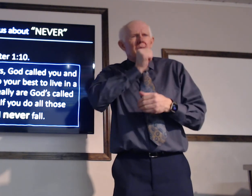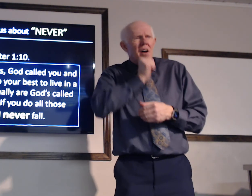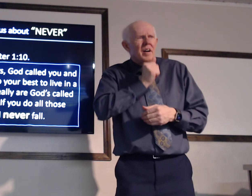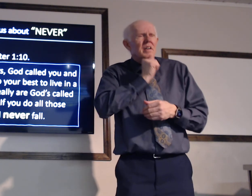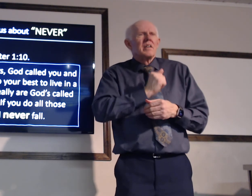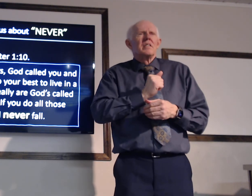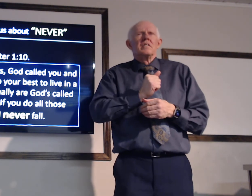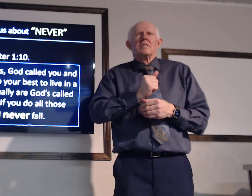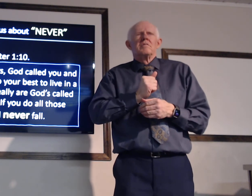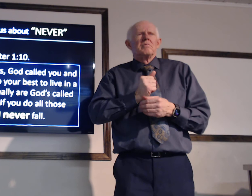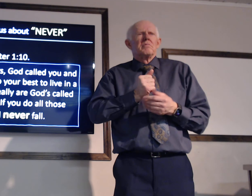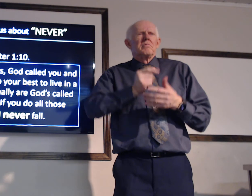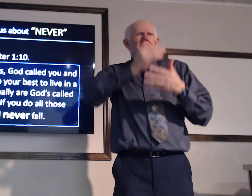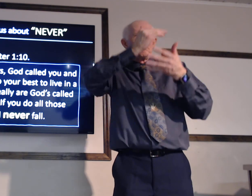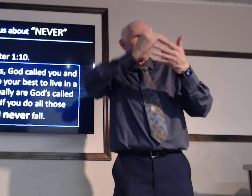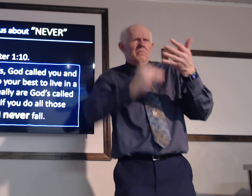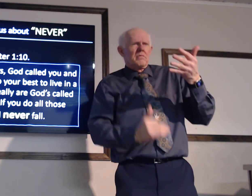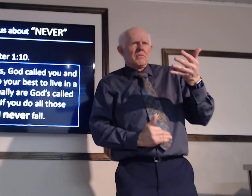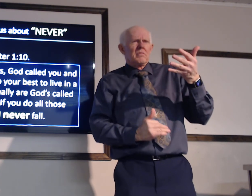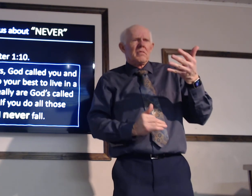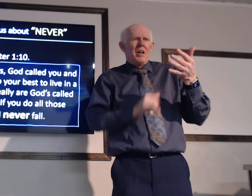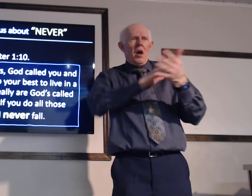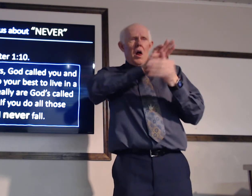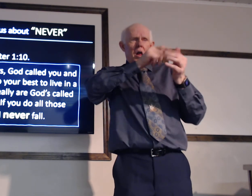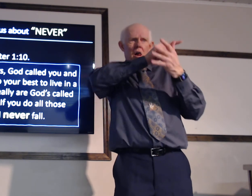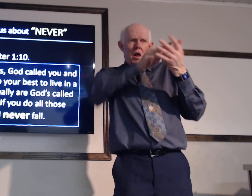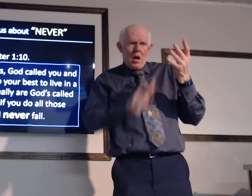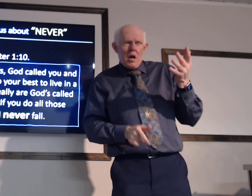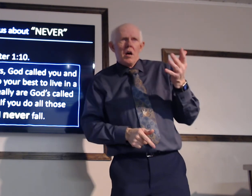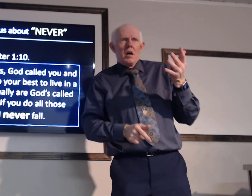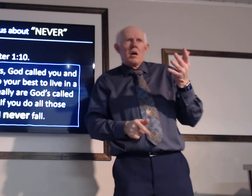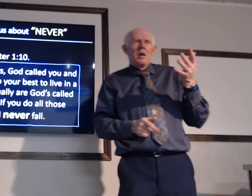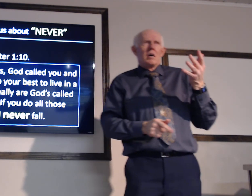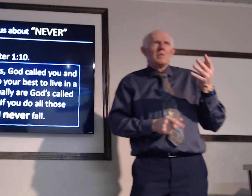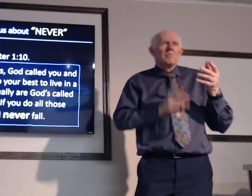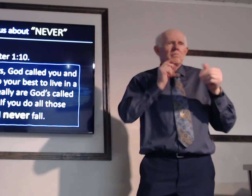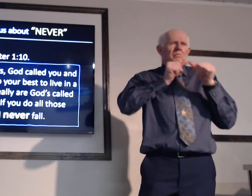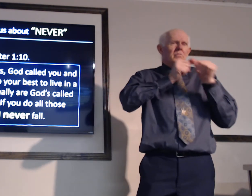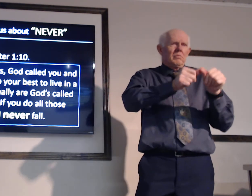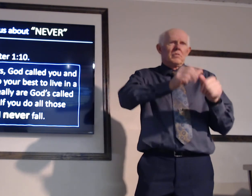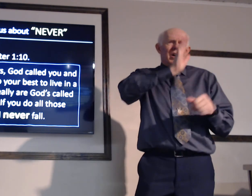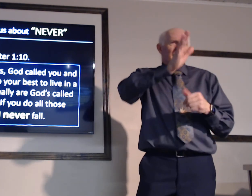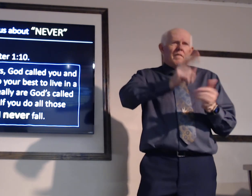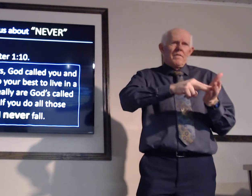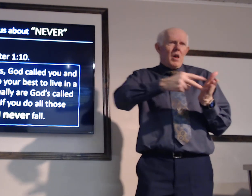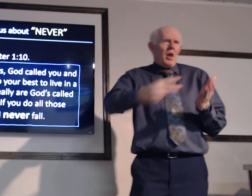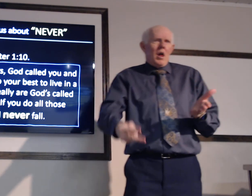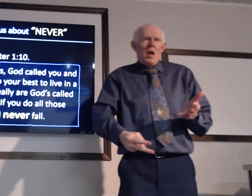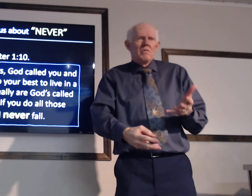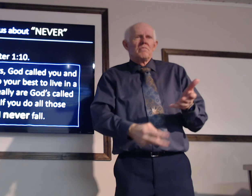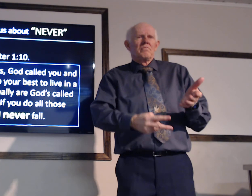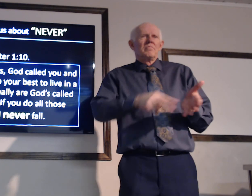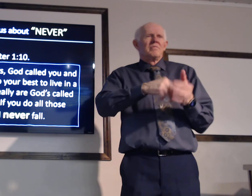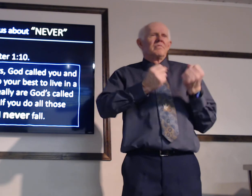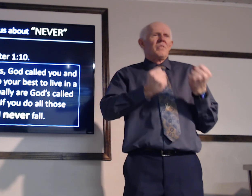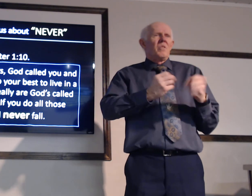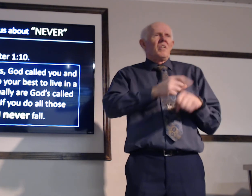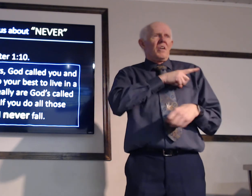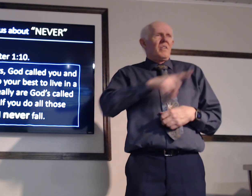faith, love, kindness, patience, all these things. That we continue, we don't fall into sin, but